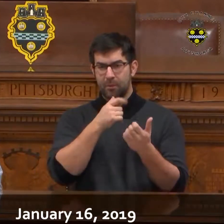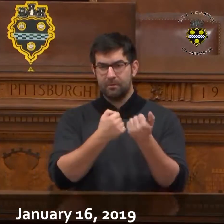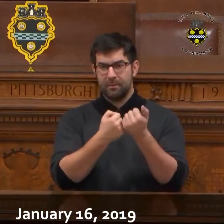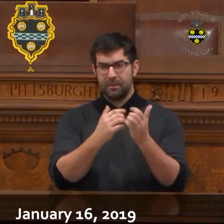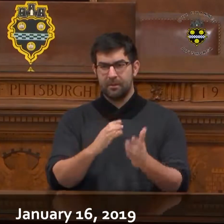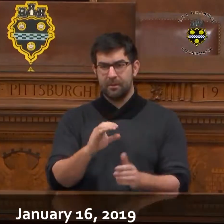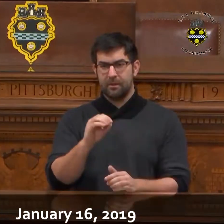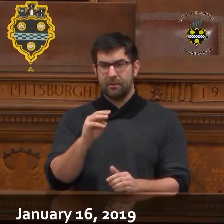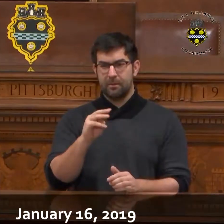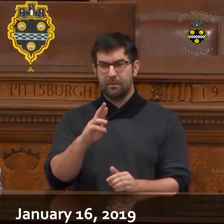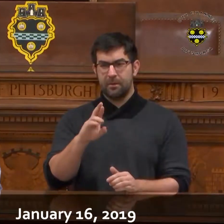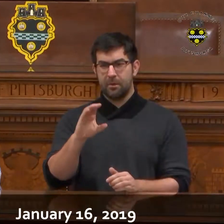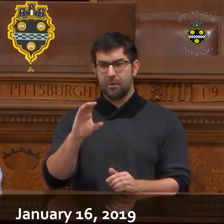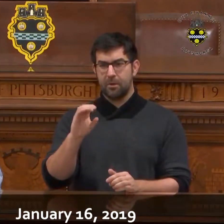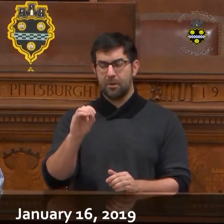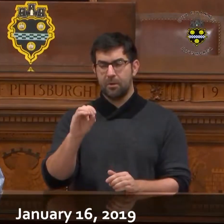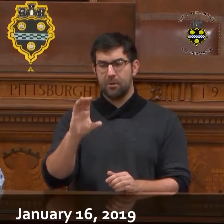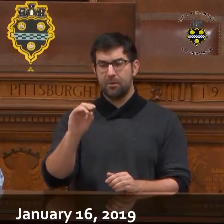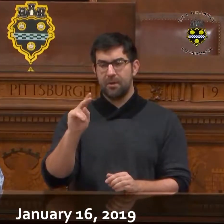Mr. O'Connor.